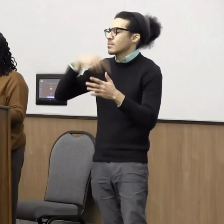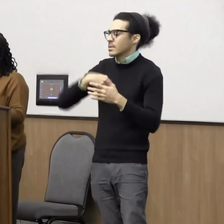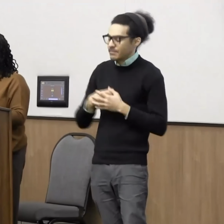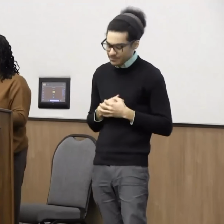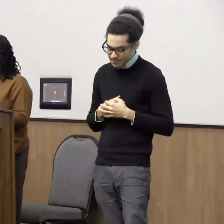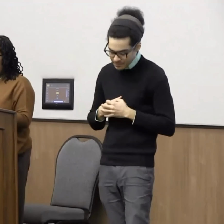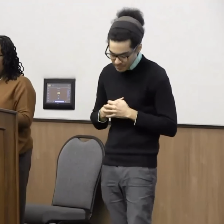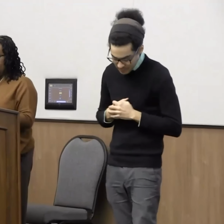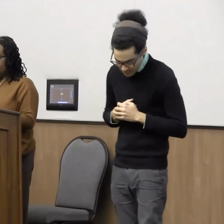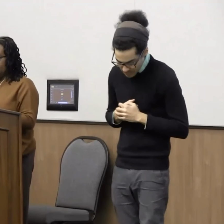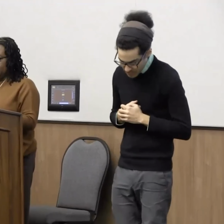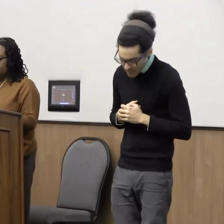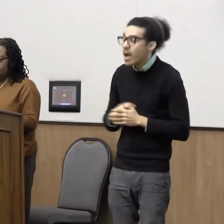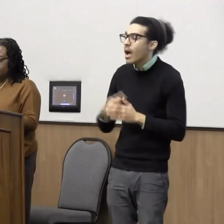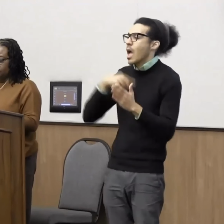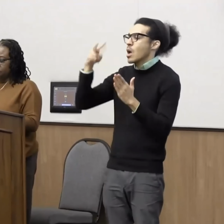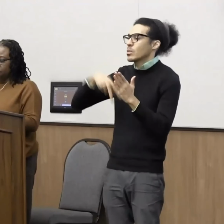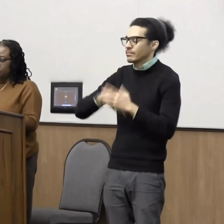So, I read.